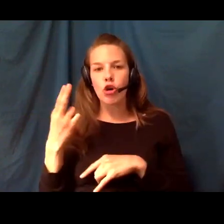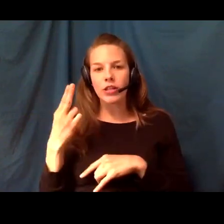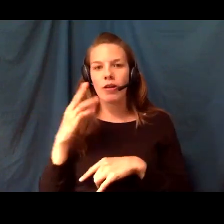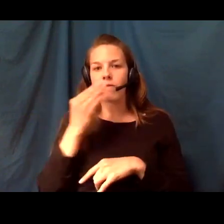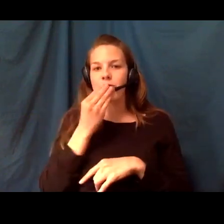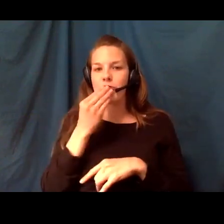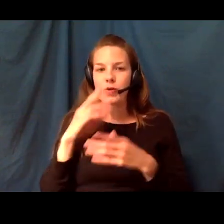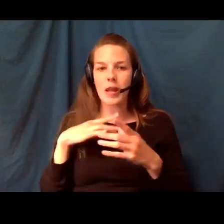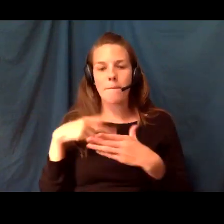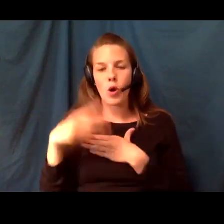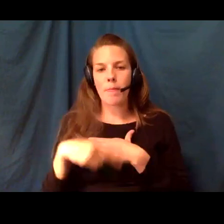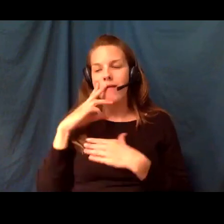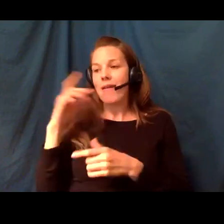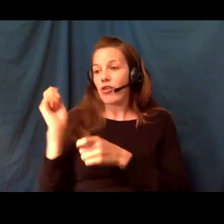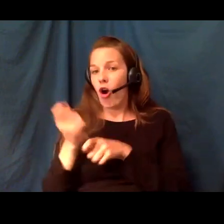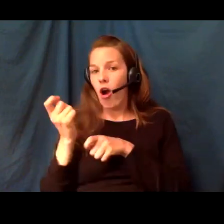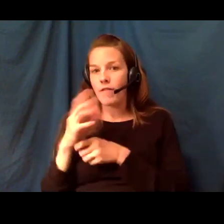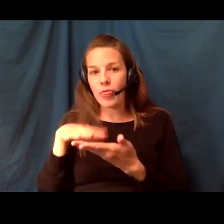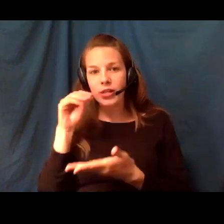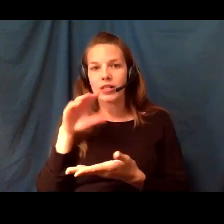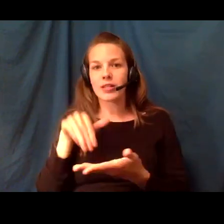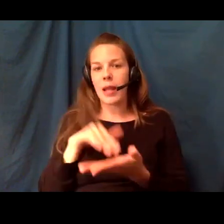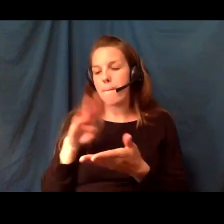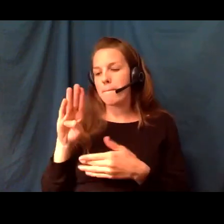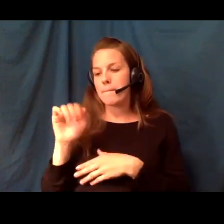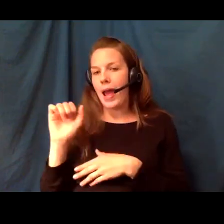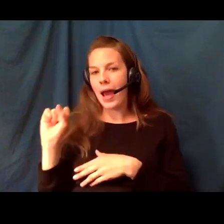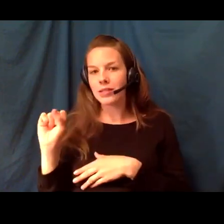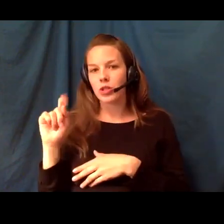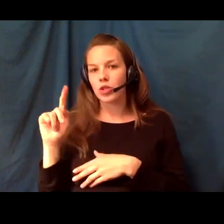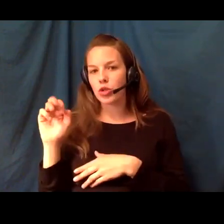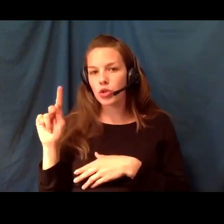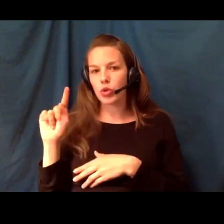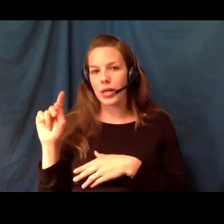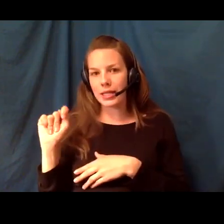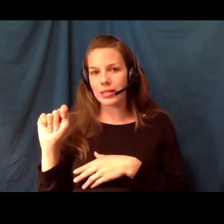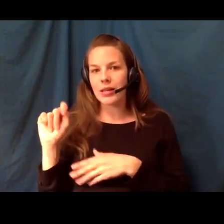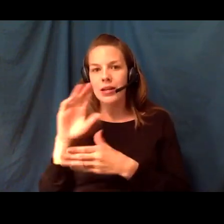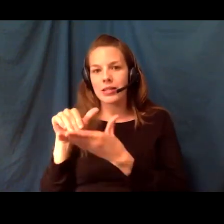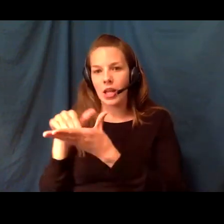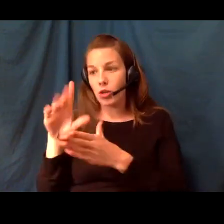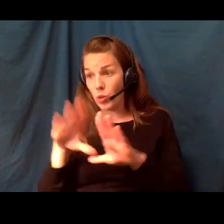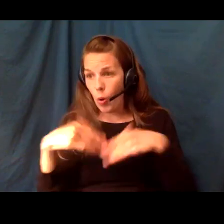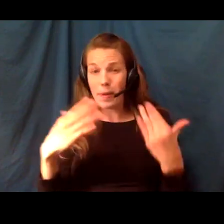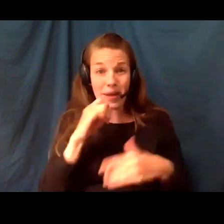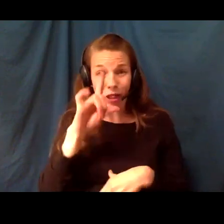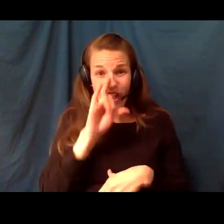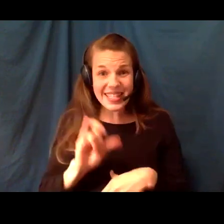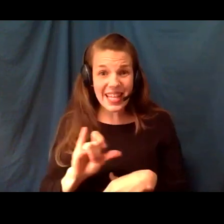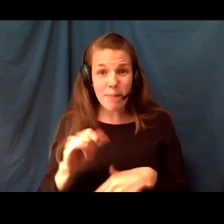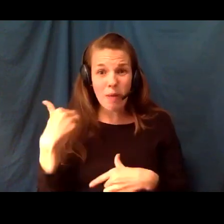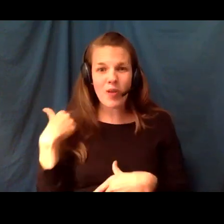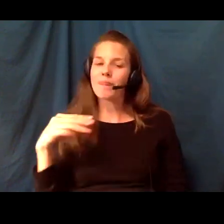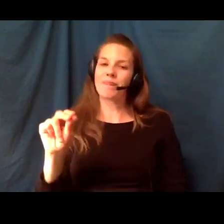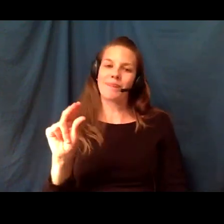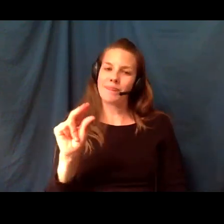Learning Center, and Bass Street Rowing Center are also open, but that doesn't mean that everything looks the same as it did before. We've